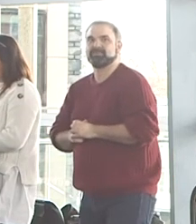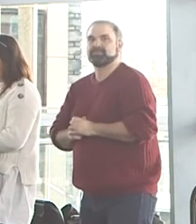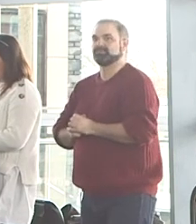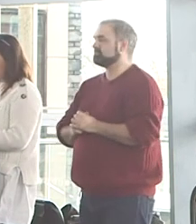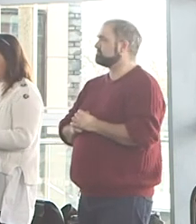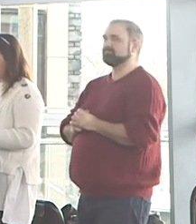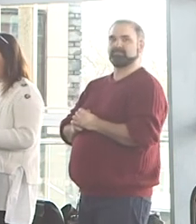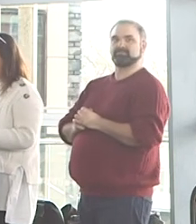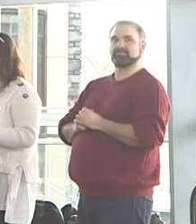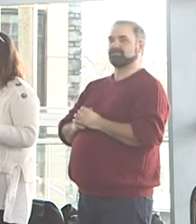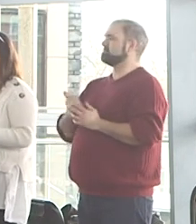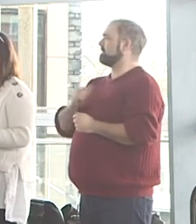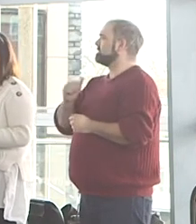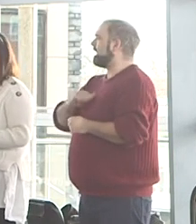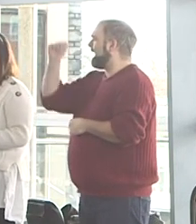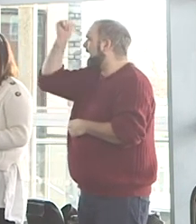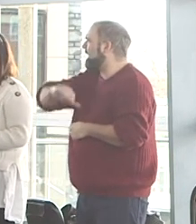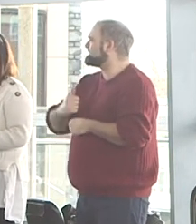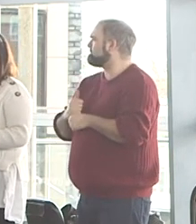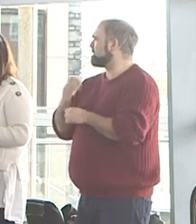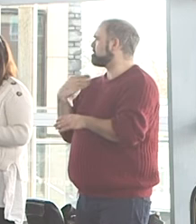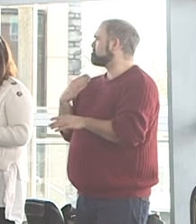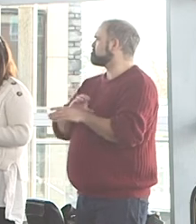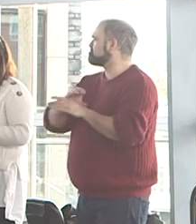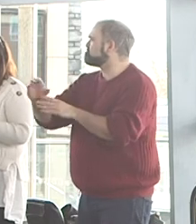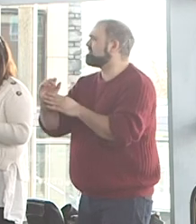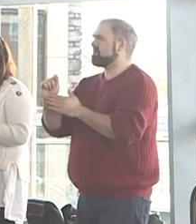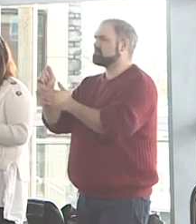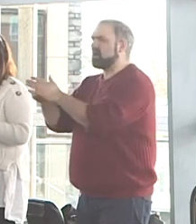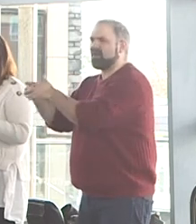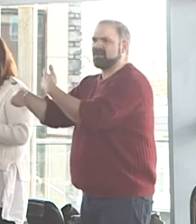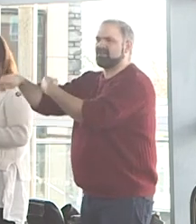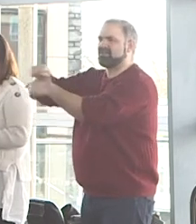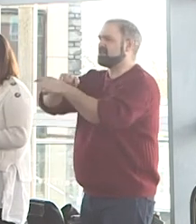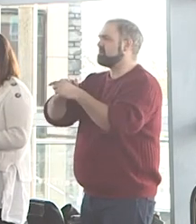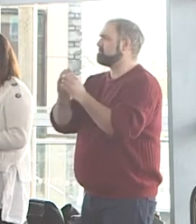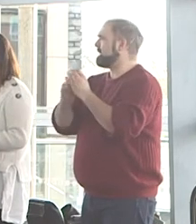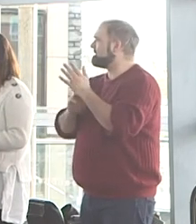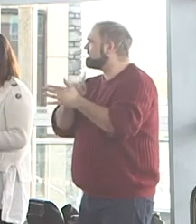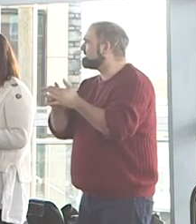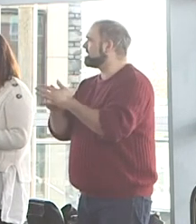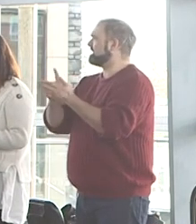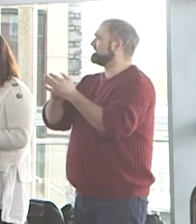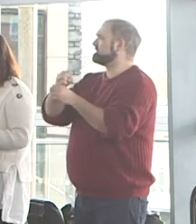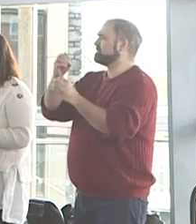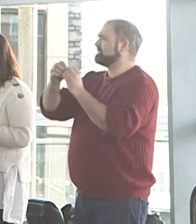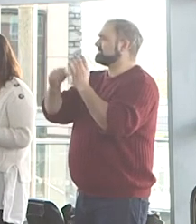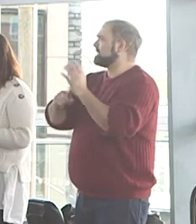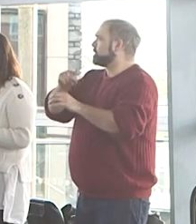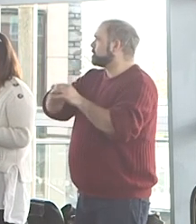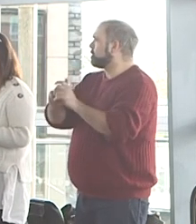So throughout my academic career, I have been puzzling over the many barriers that we BAME LGBTQ people have been